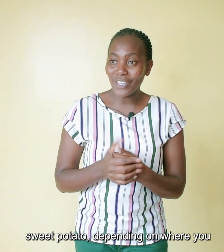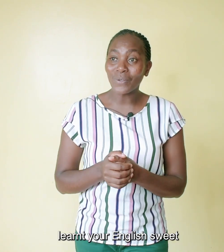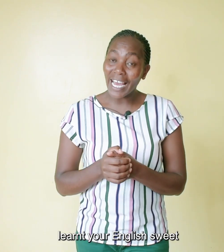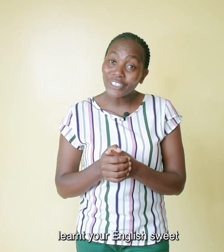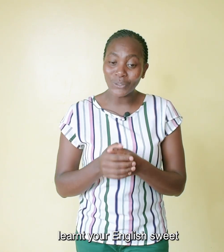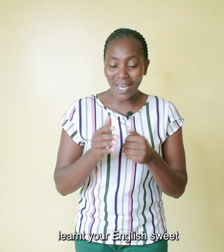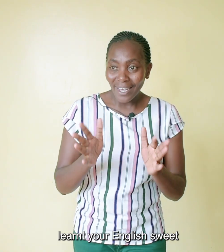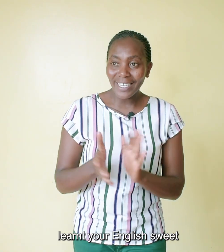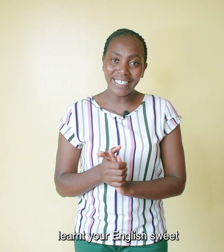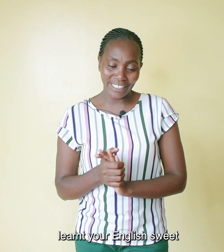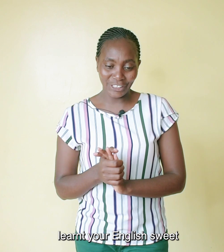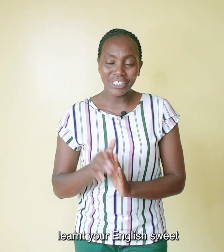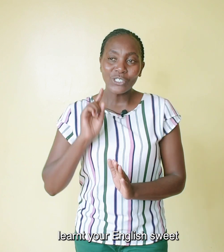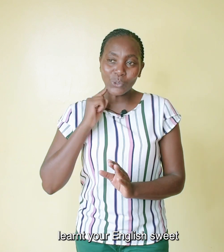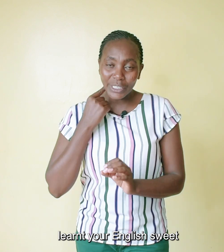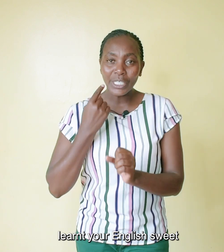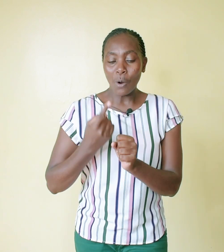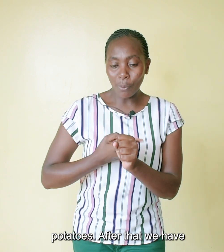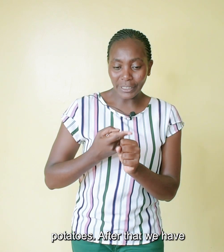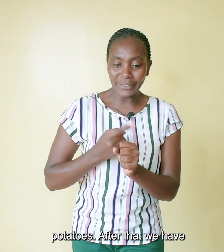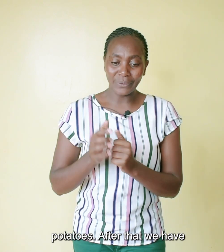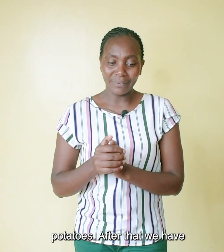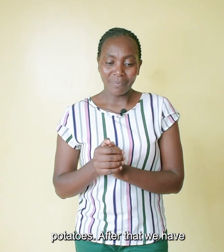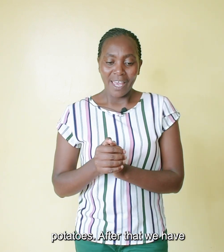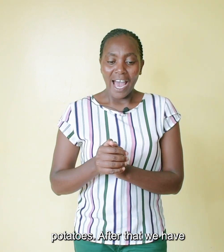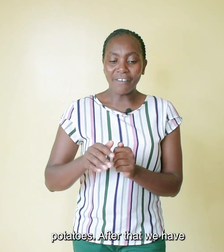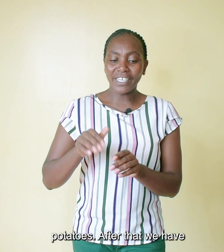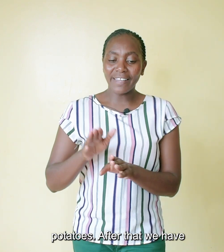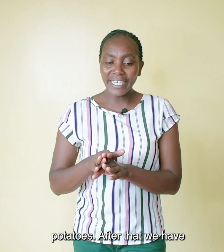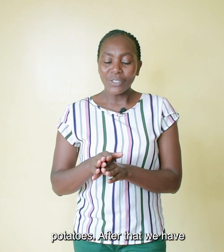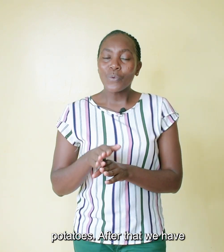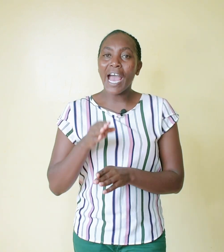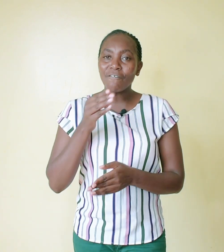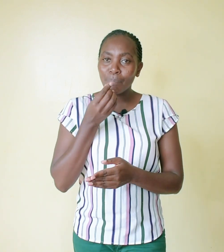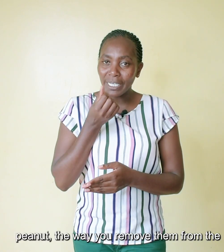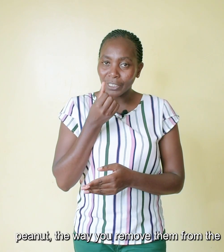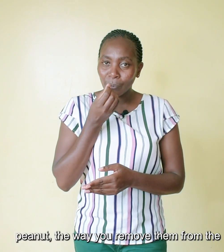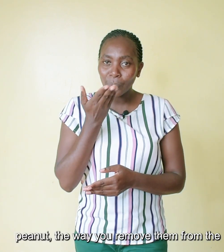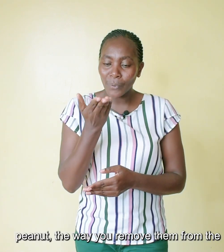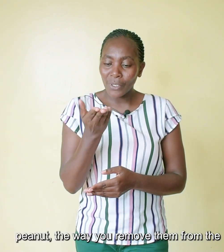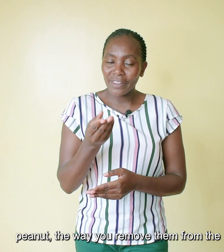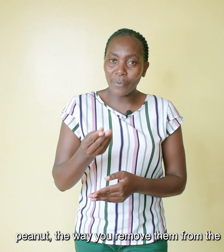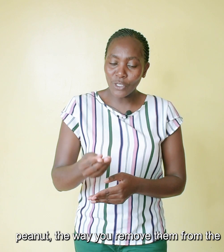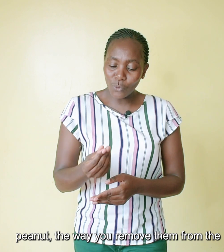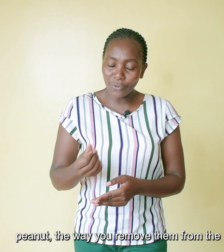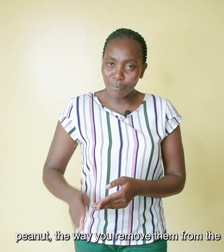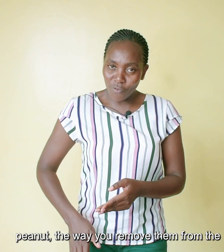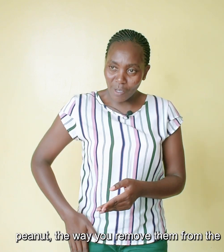you learned your English. Sweet potatoes. After that, we have peanuts. The way you remove them